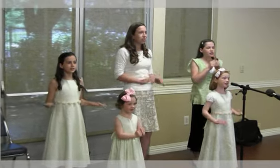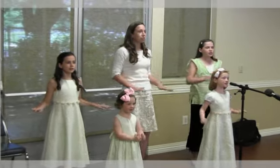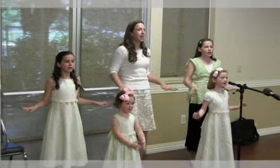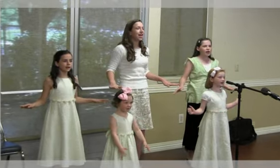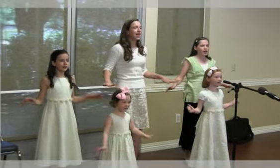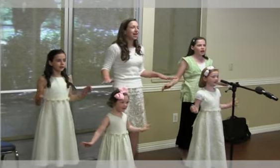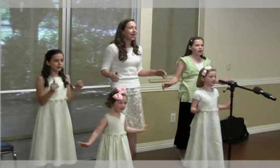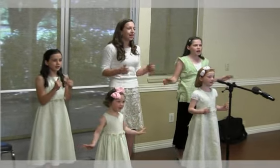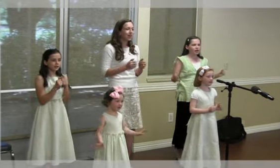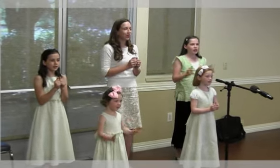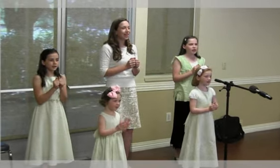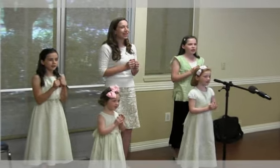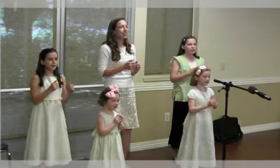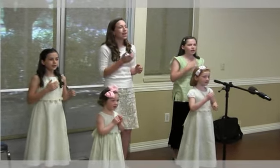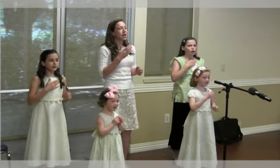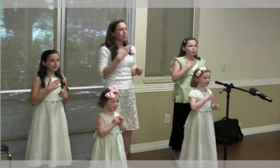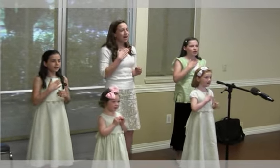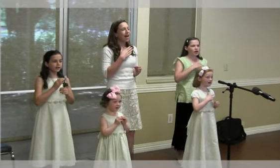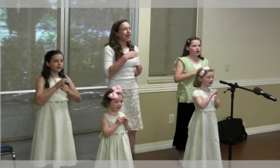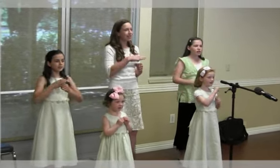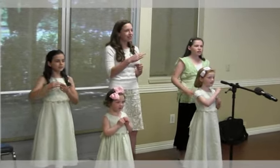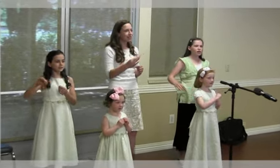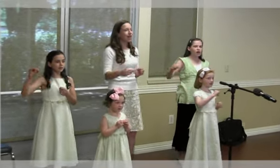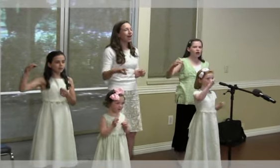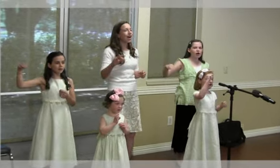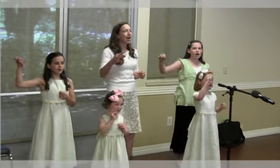Is Well with My